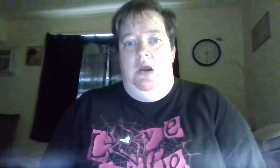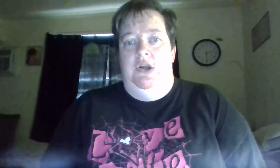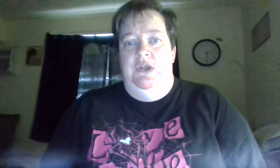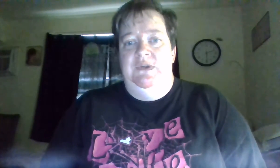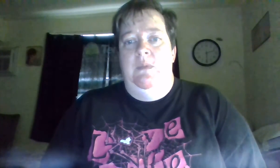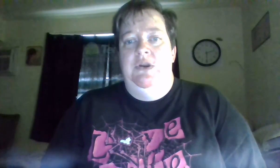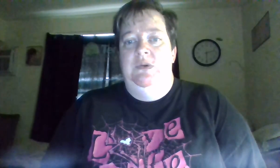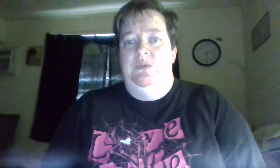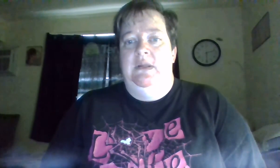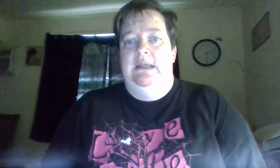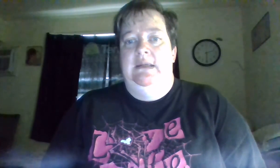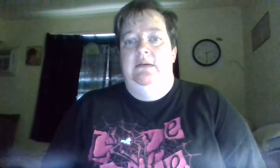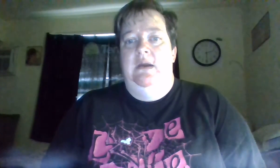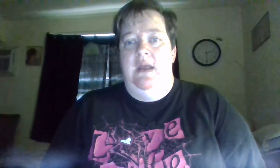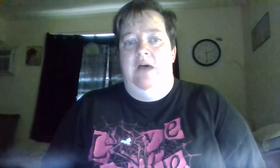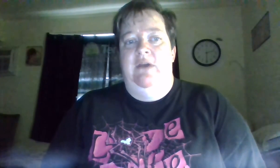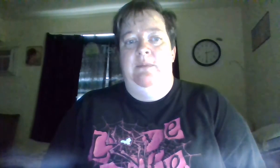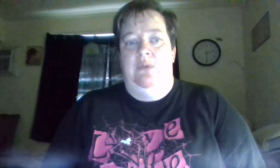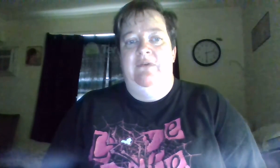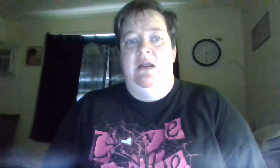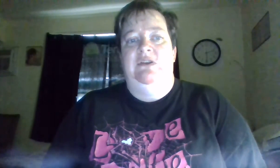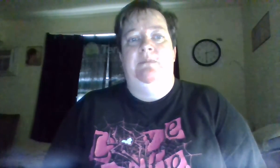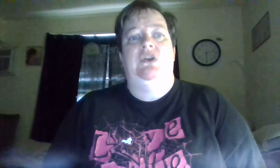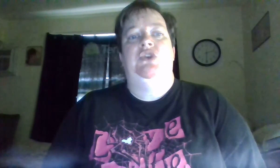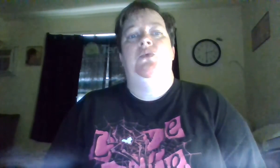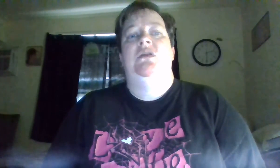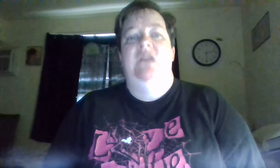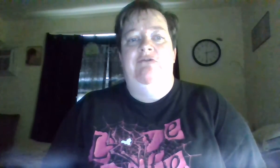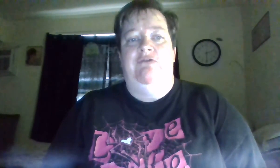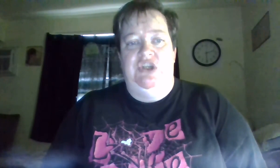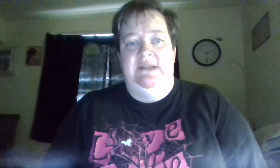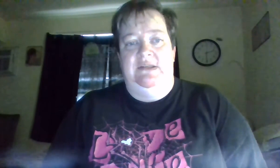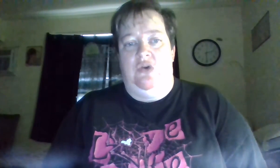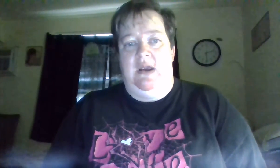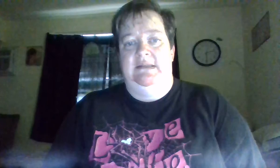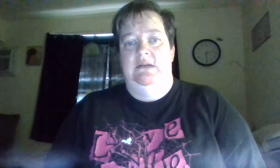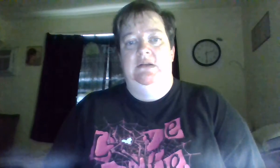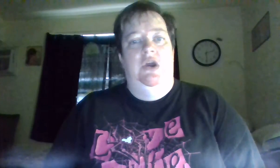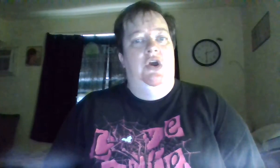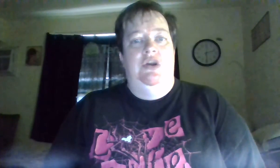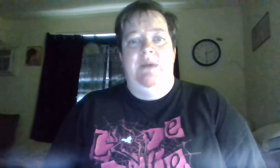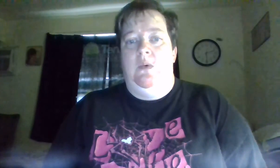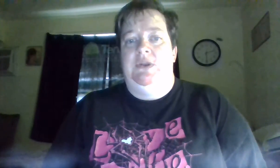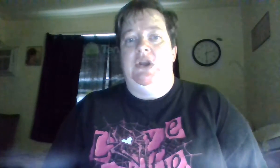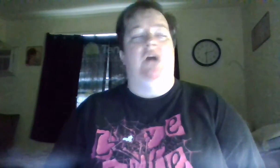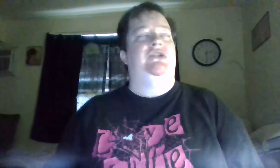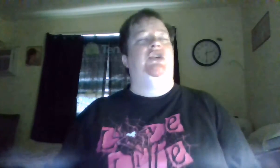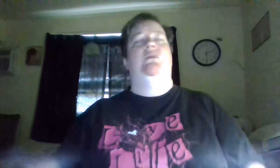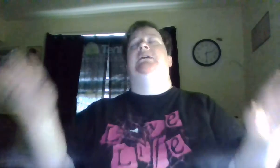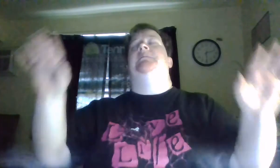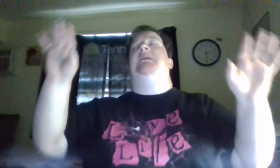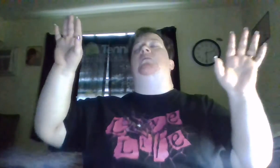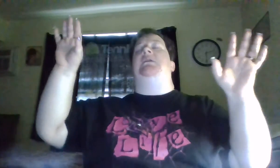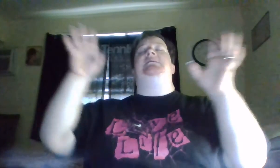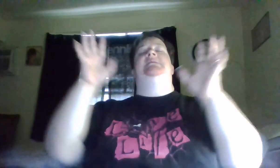Are you someone who is willing enough and brave enough to live for Jesus Christ, no matter what the cost? Are you willing to be the one to stand